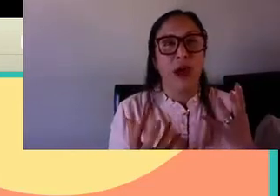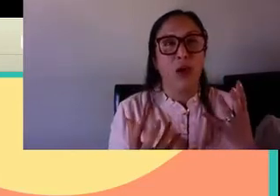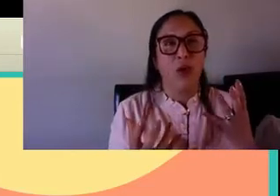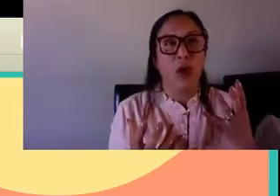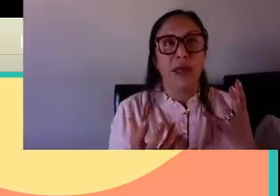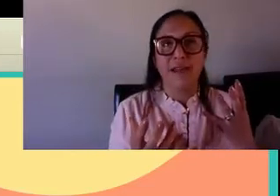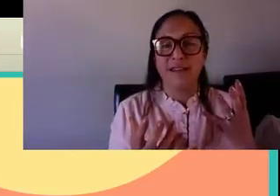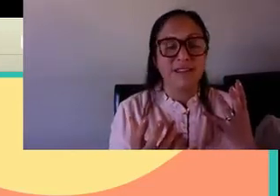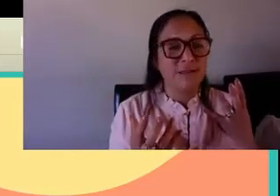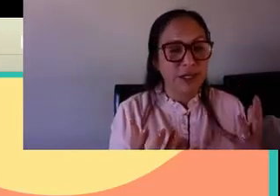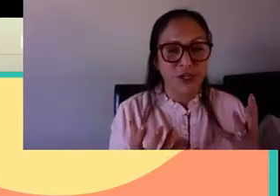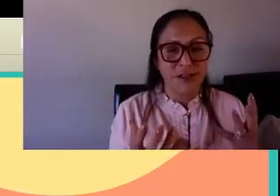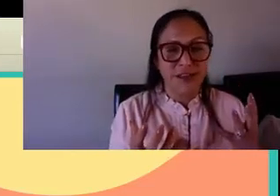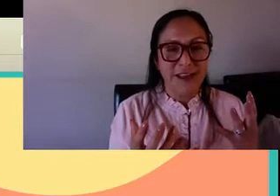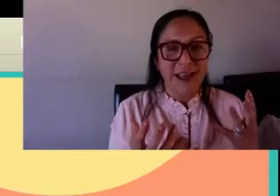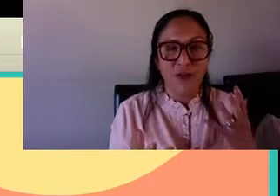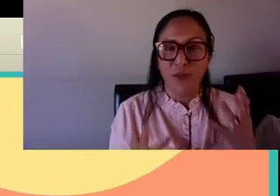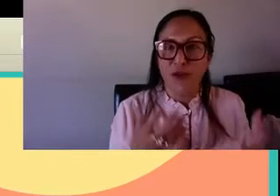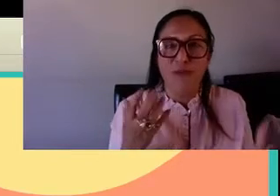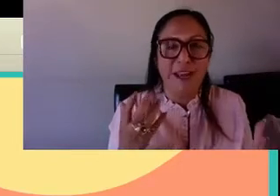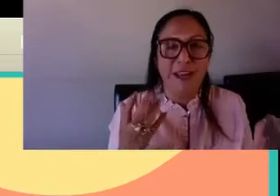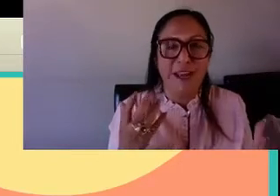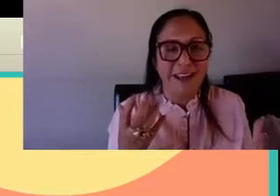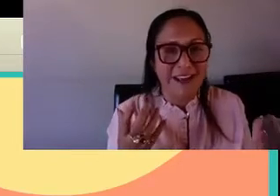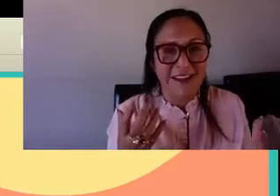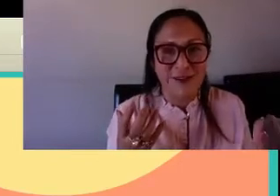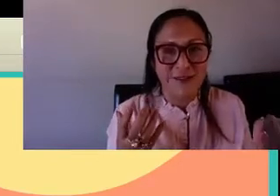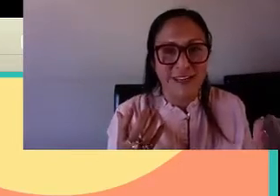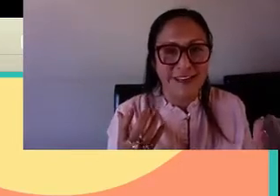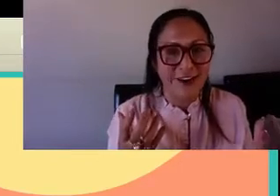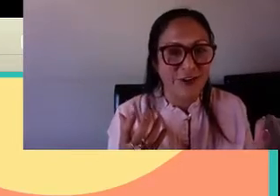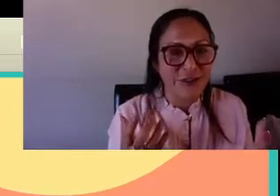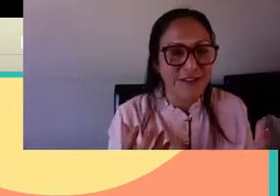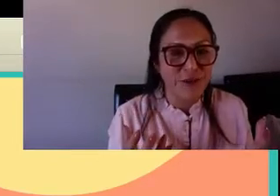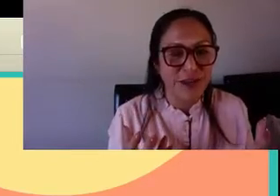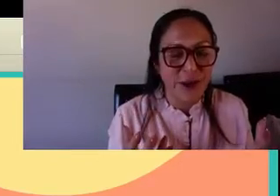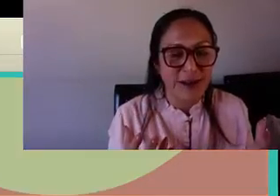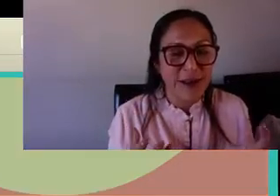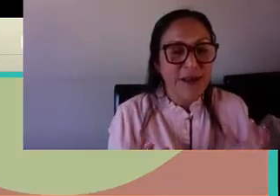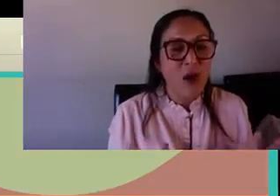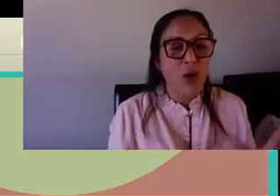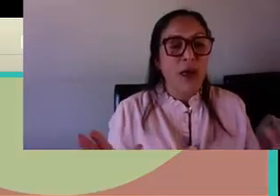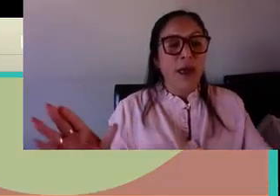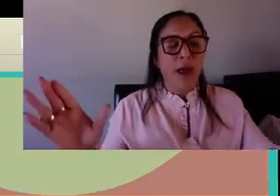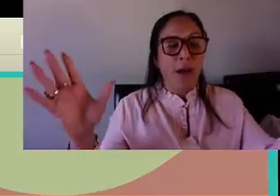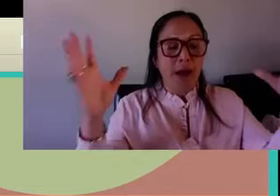figure out, okay, this is special and there's movement associated here. So this is really great.